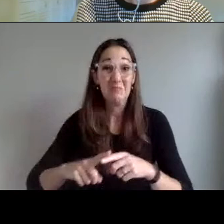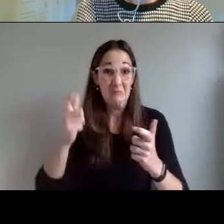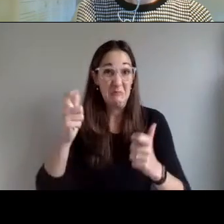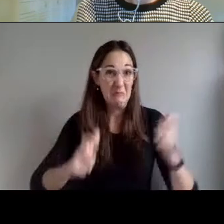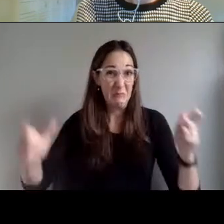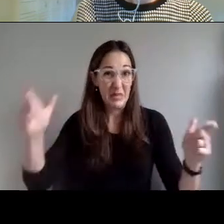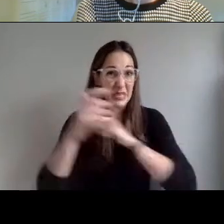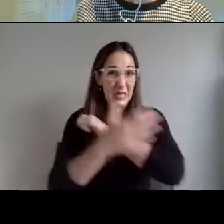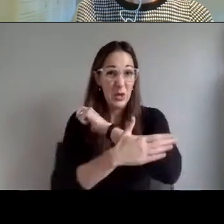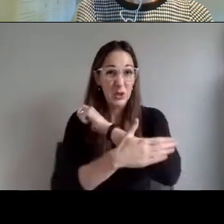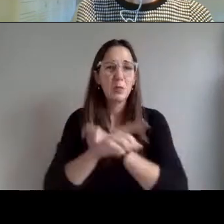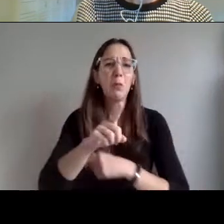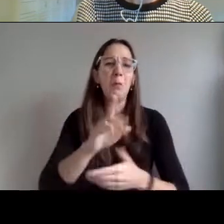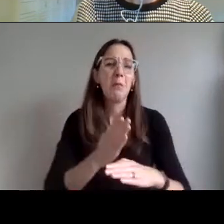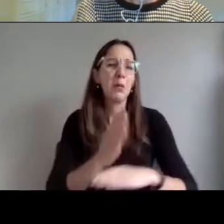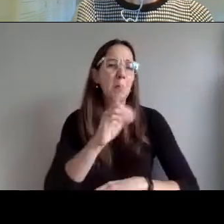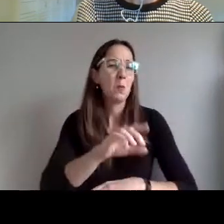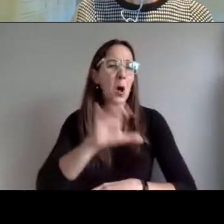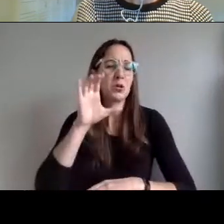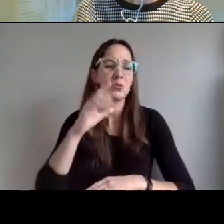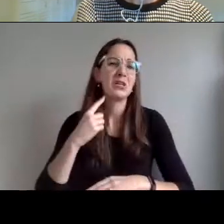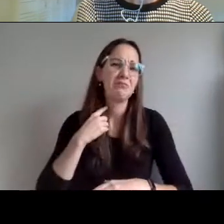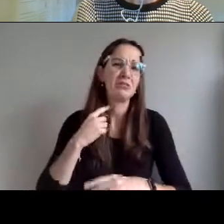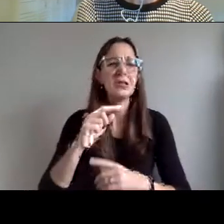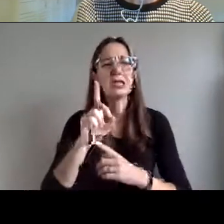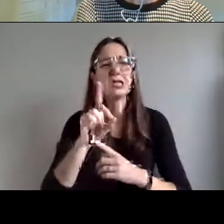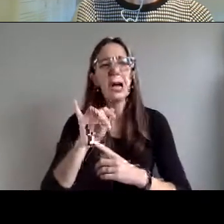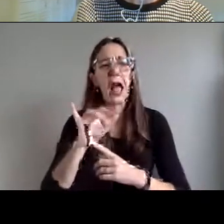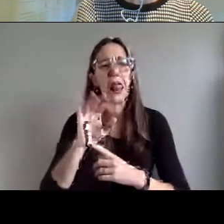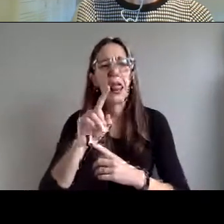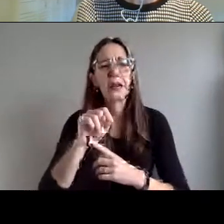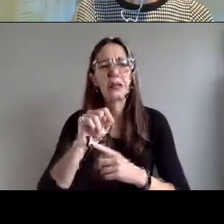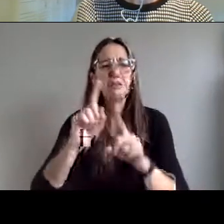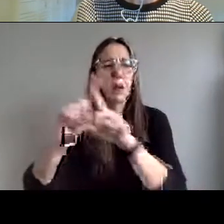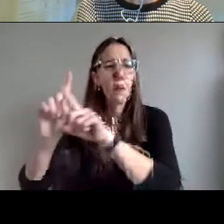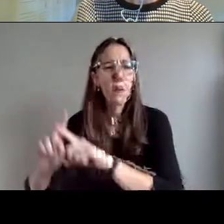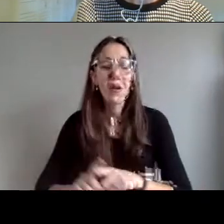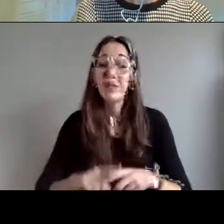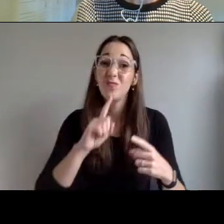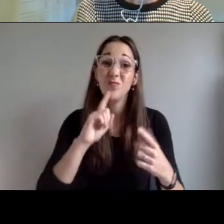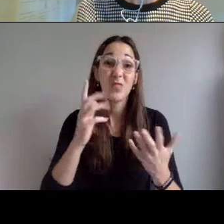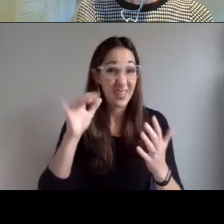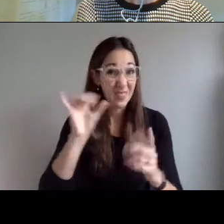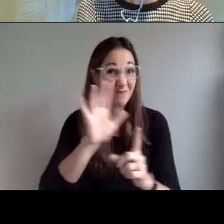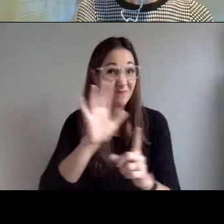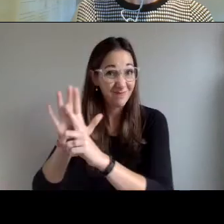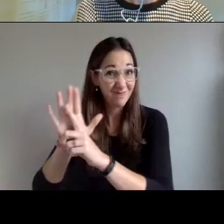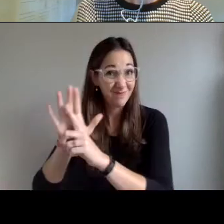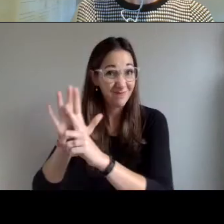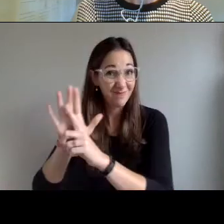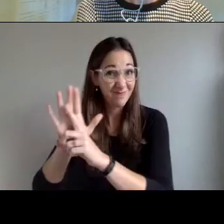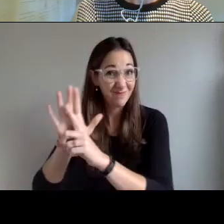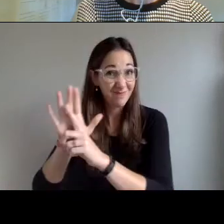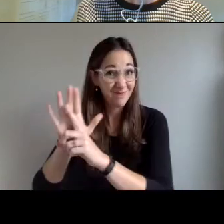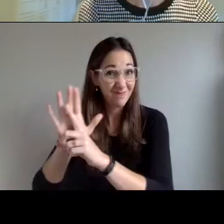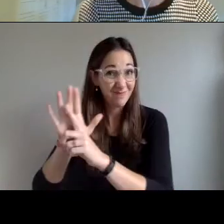spoken languages, you have a similar diversity in sign language. Great, thank you so much for sharing that with us, Chris and Stephen.